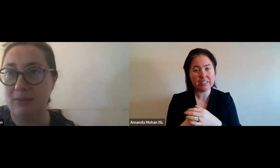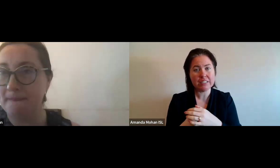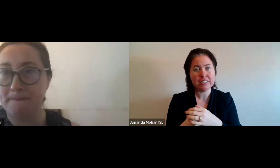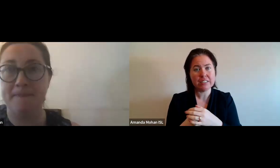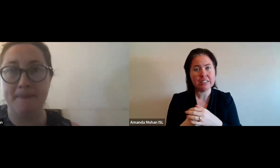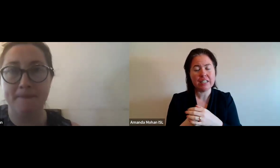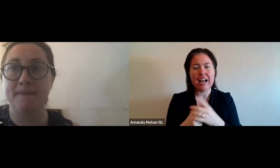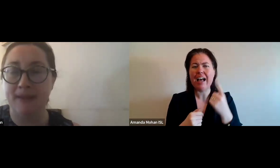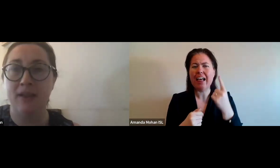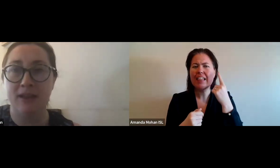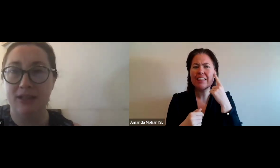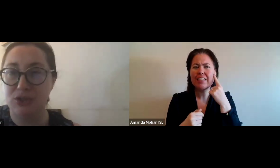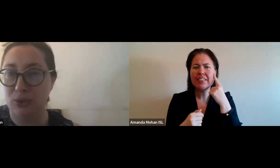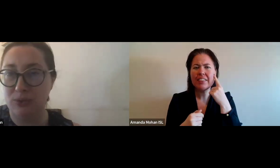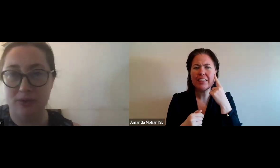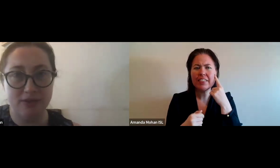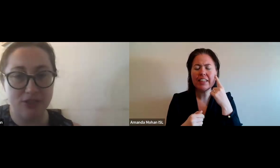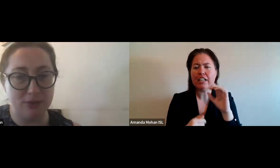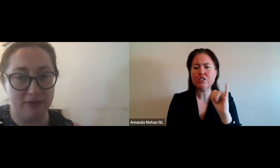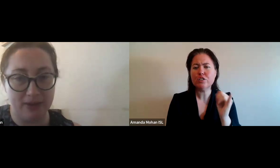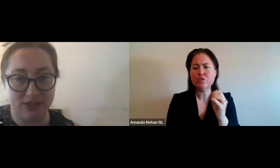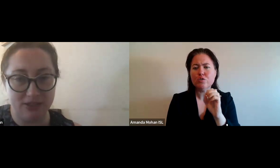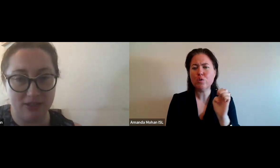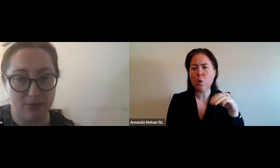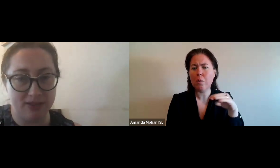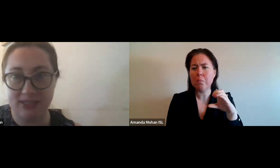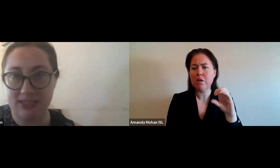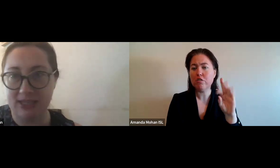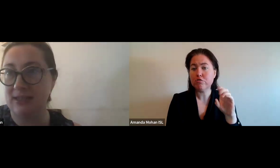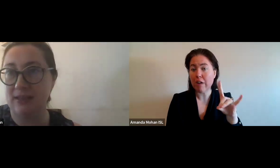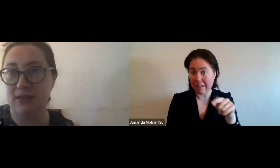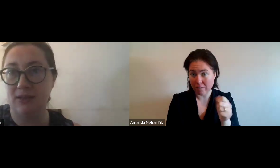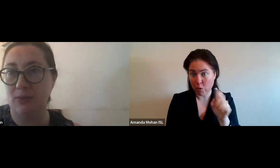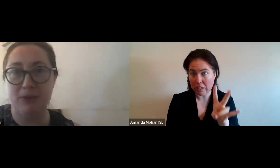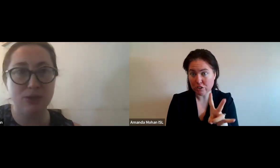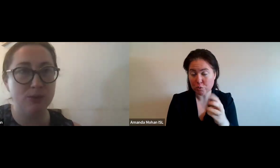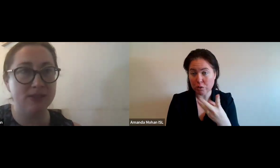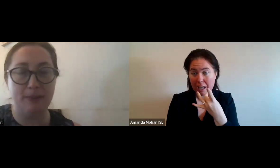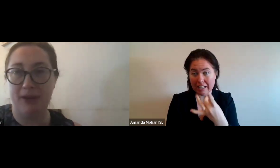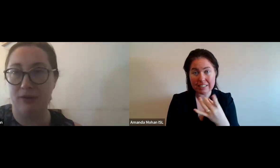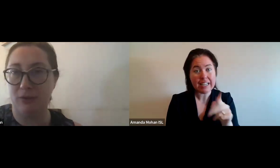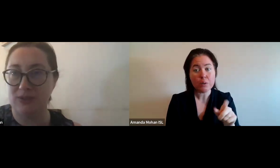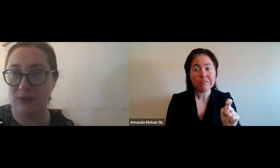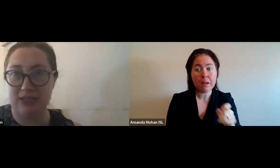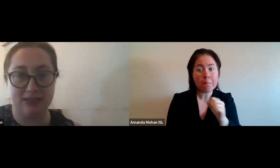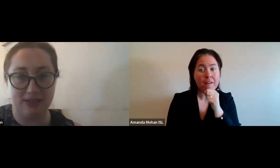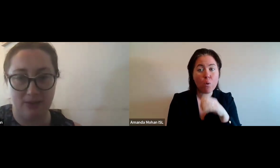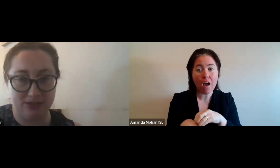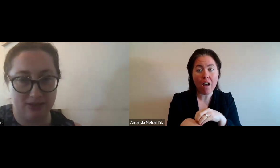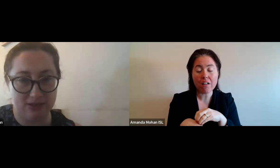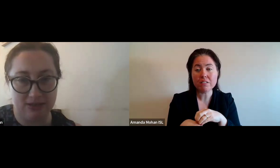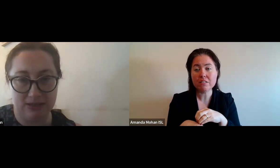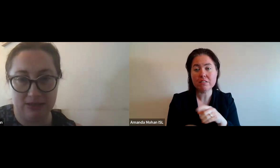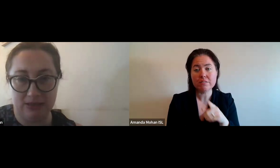Joe McGrath, I think. Joe, did you have a question that you wanted to ask? Can we enable Joe's microphone so he can